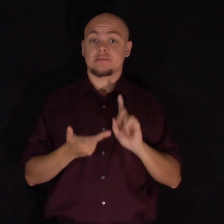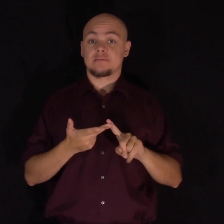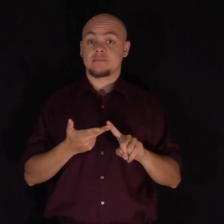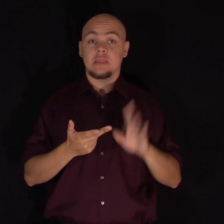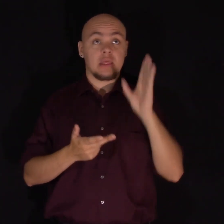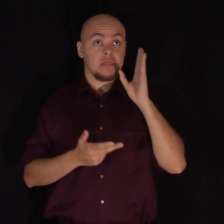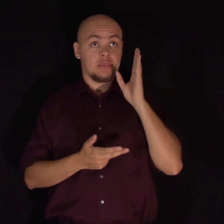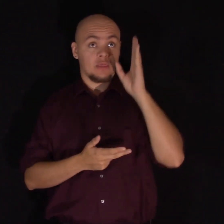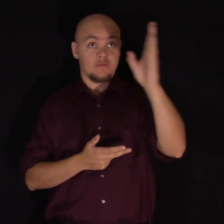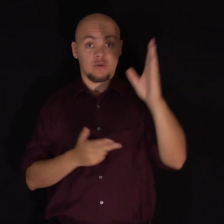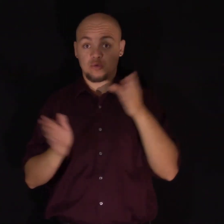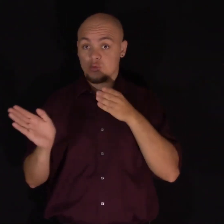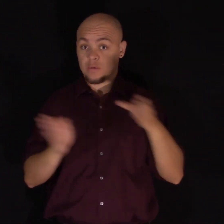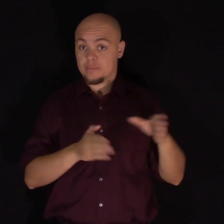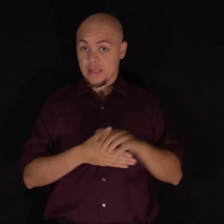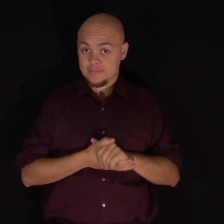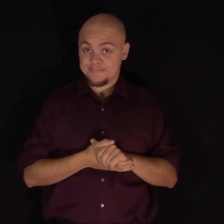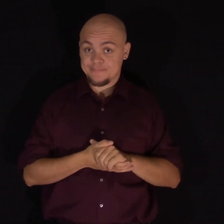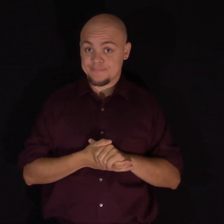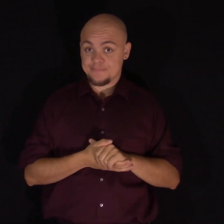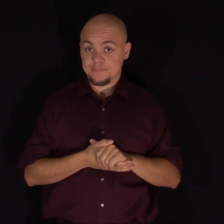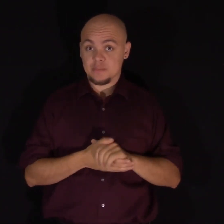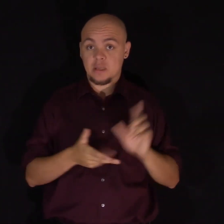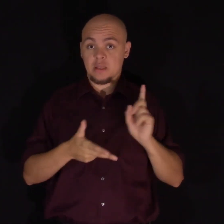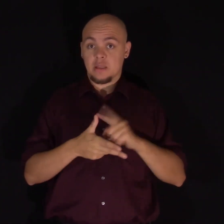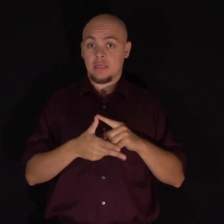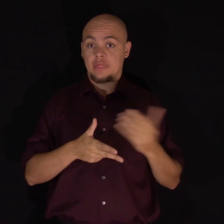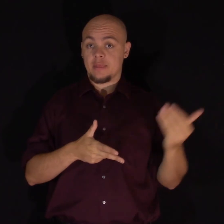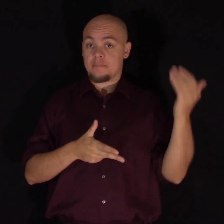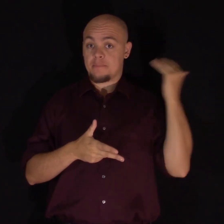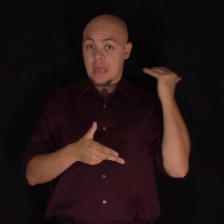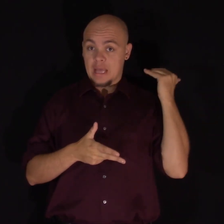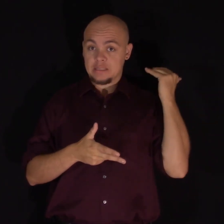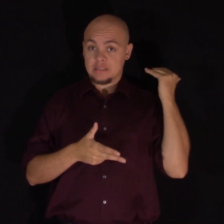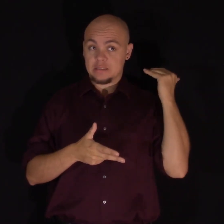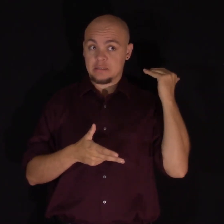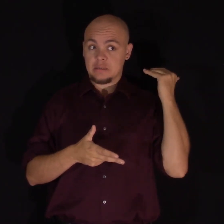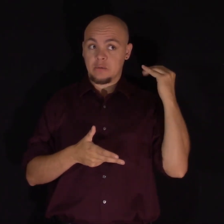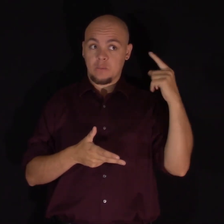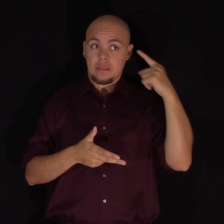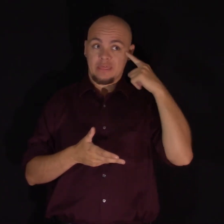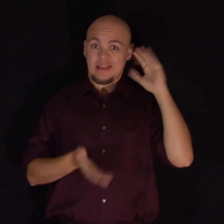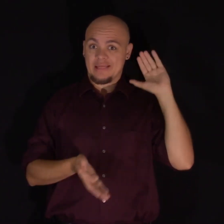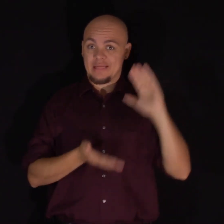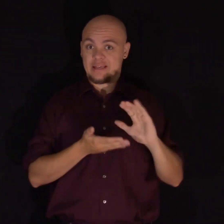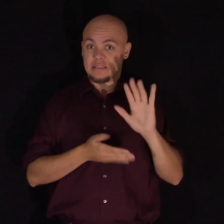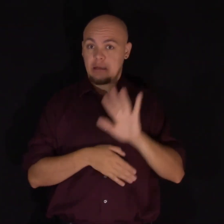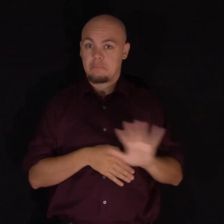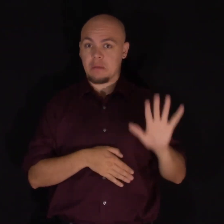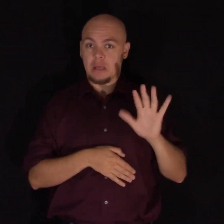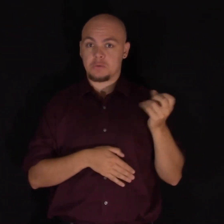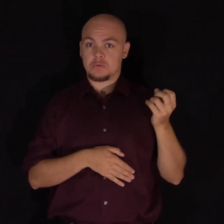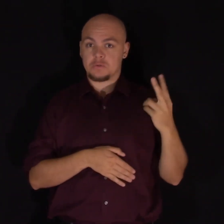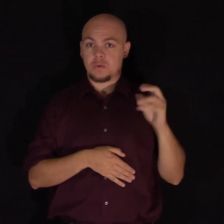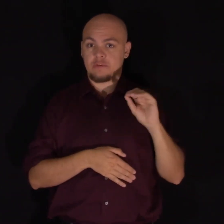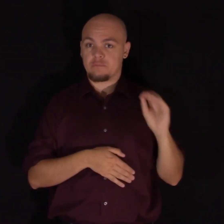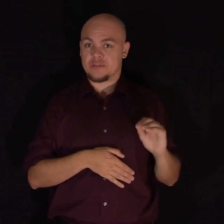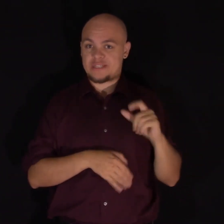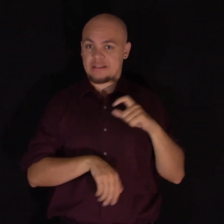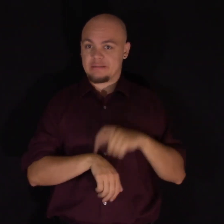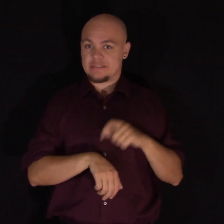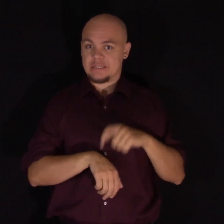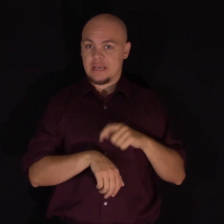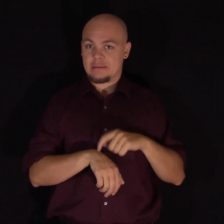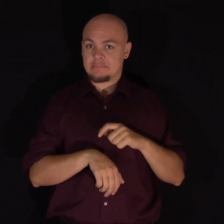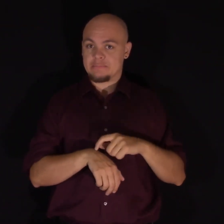about the future. But we think about the past less than we might think. Only about 12% of the time, and often